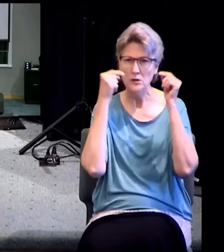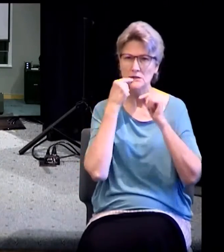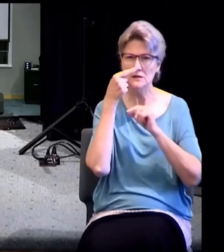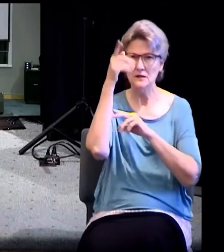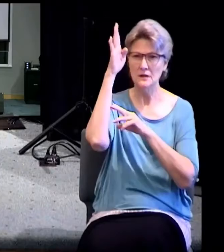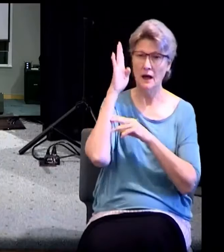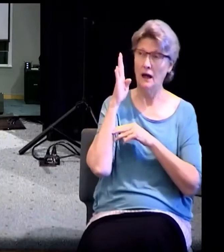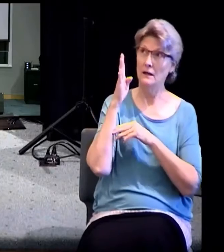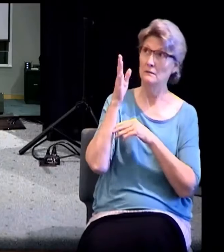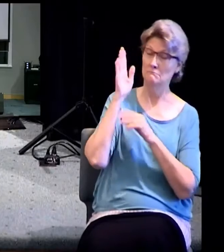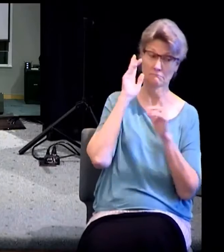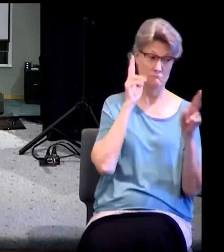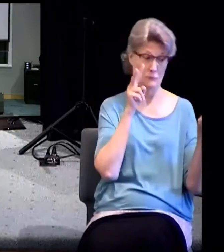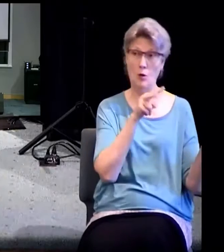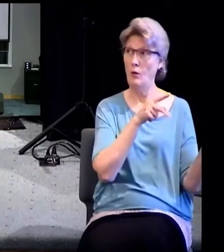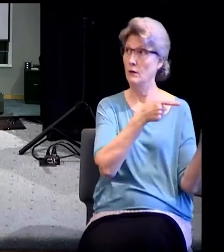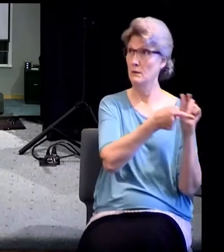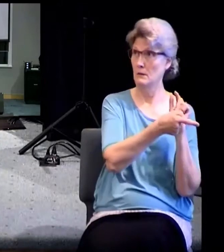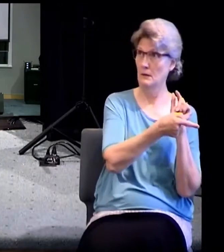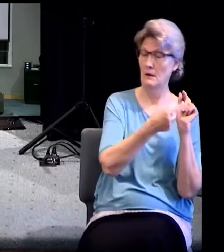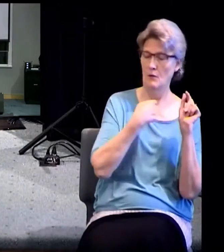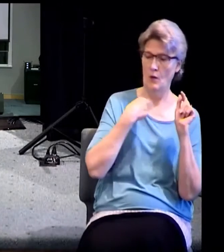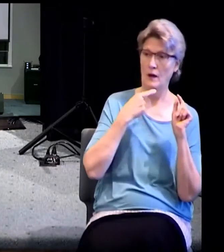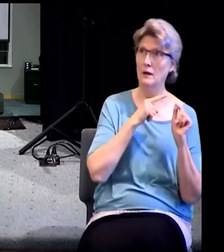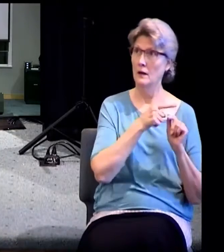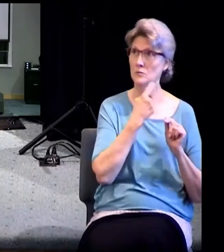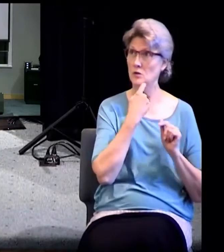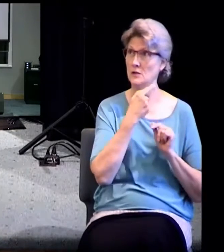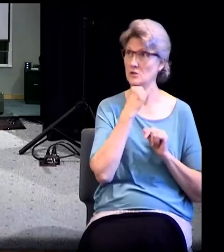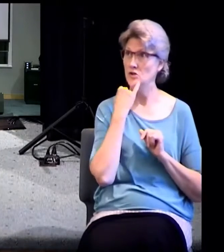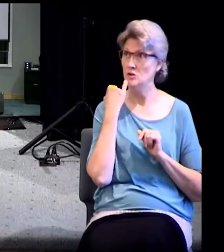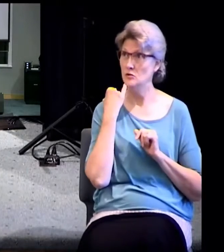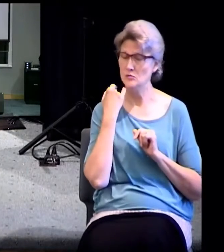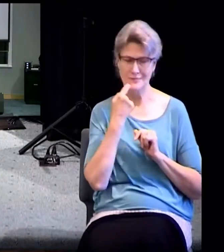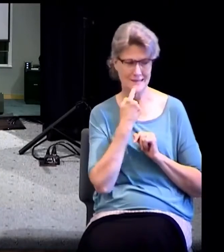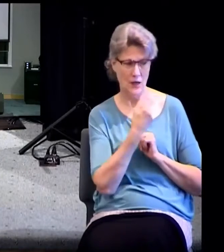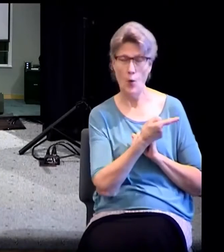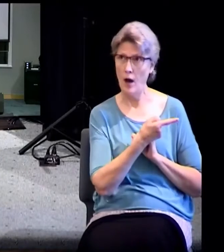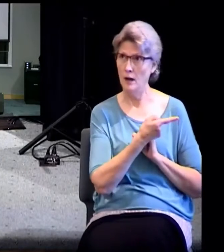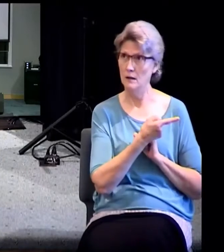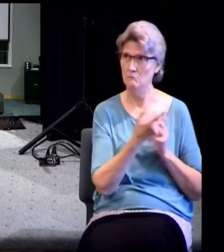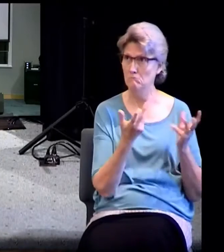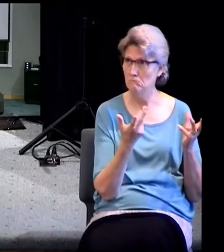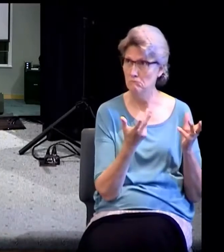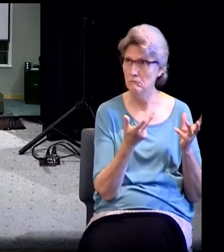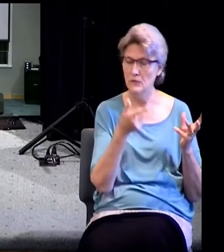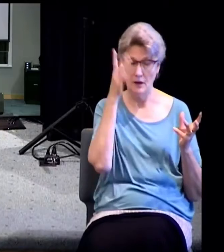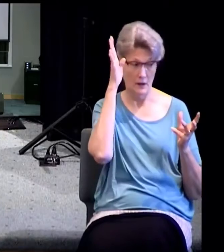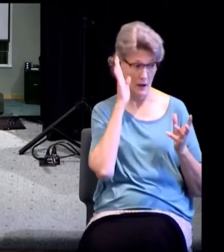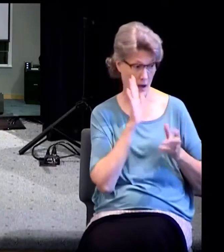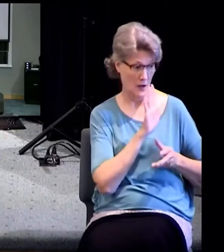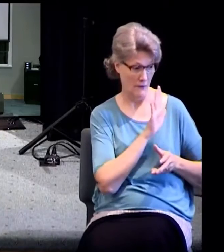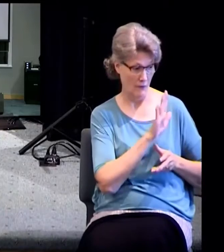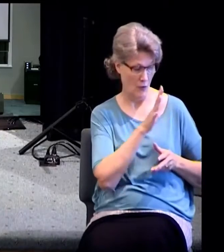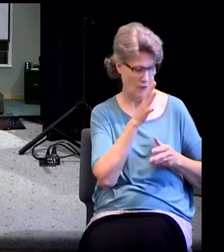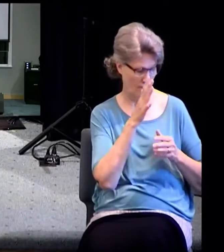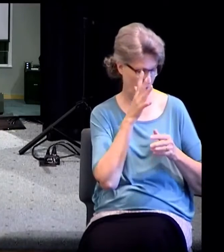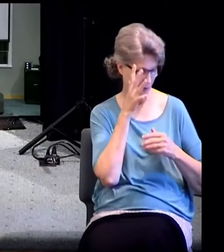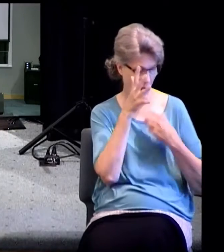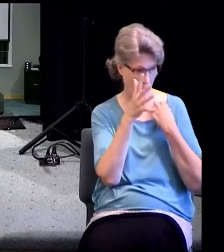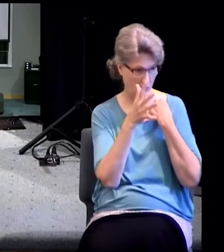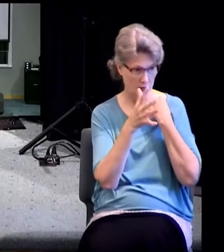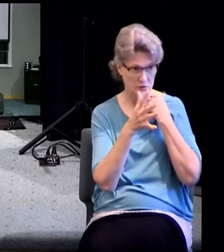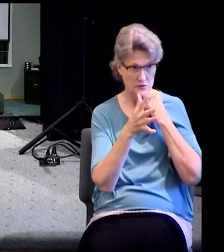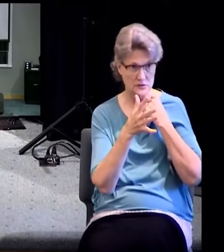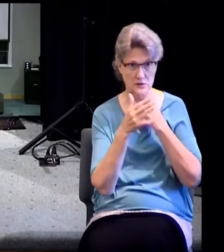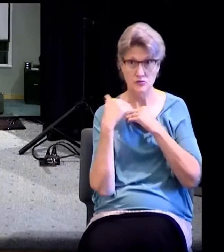of Israel, and shall say unto them, the God of your fathers hath sent me unto you, and they shall say to